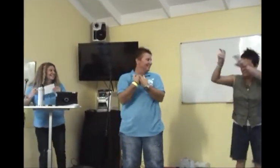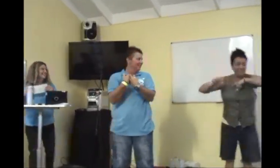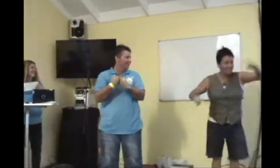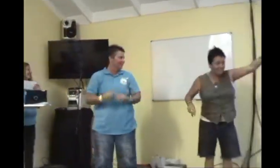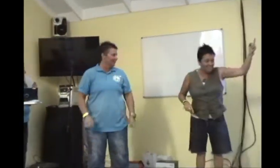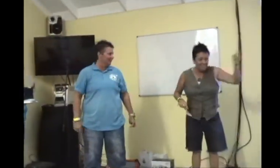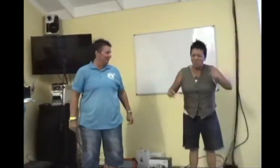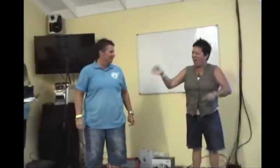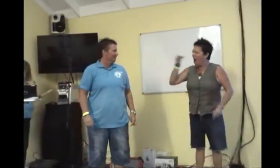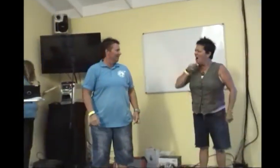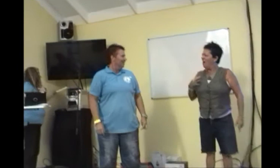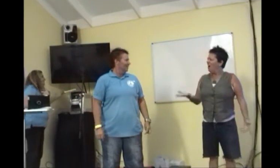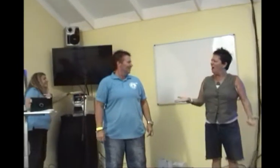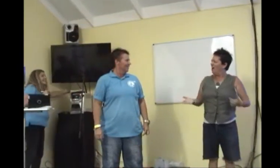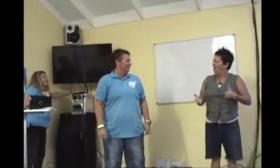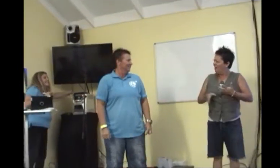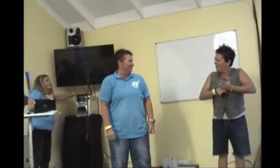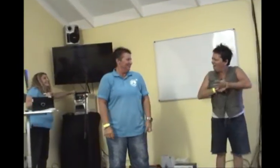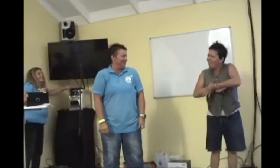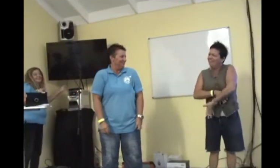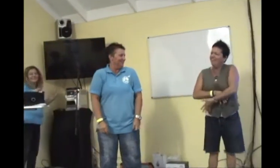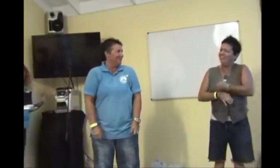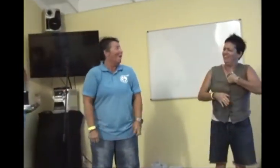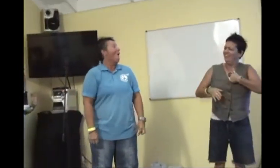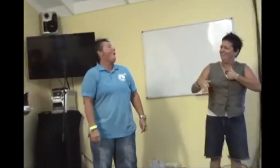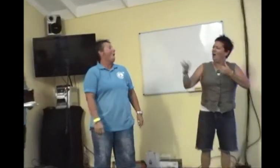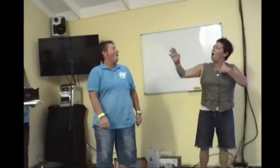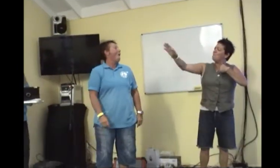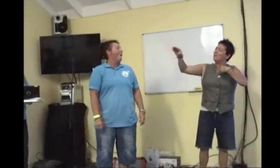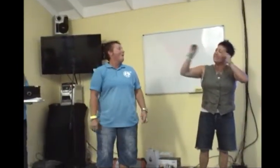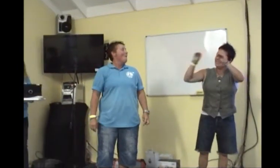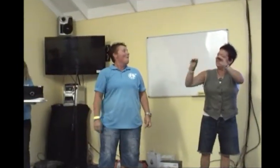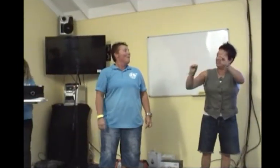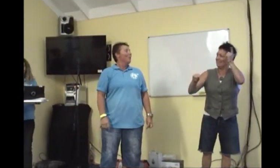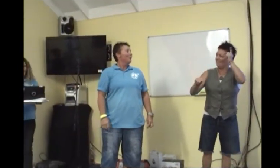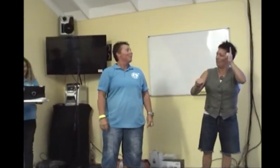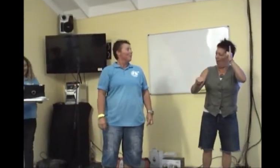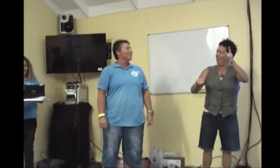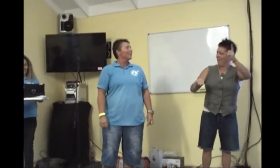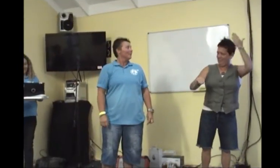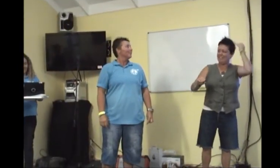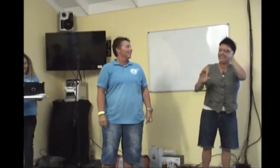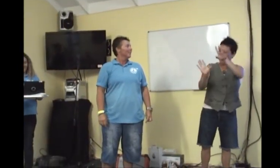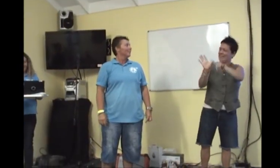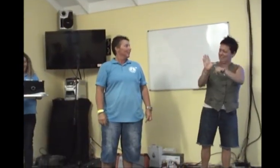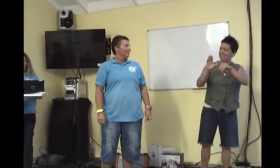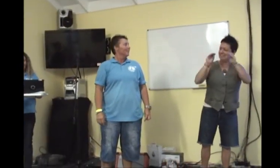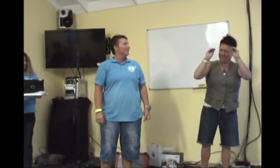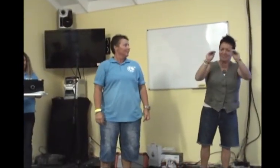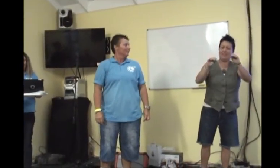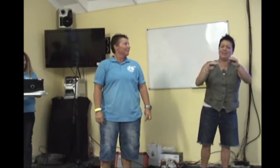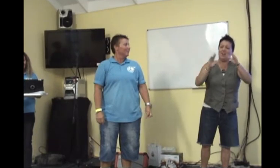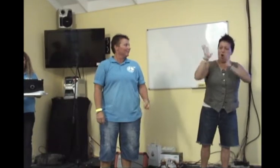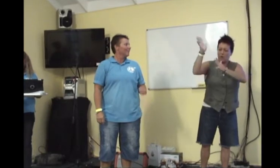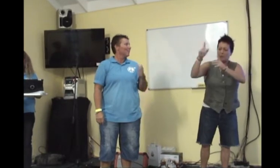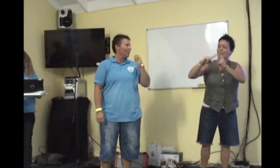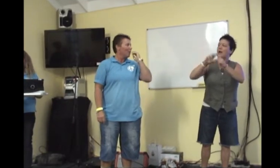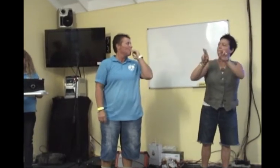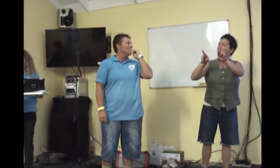actually travelling around Australia and she asked me to come in. I thought, no, I want to come here. So I am a teacher, so I taught for 10 years. I taught the